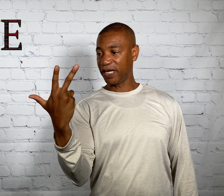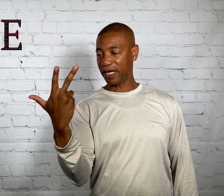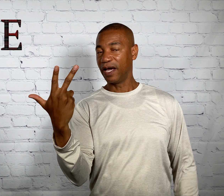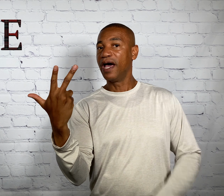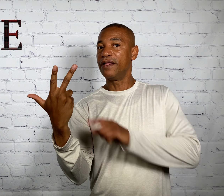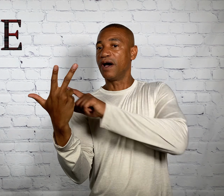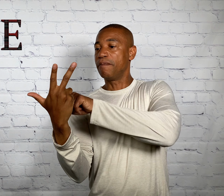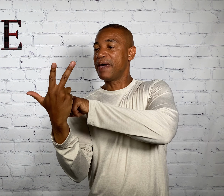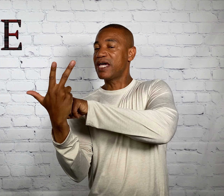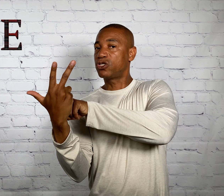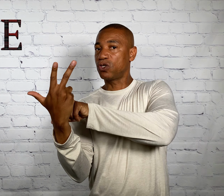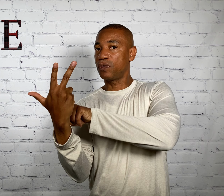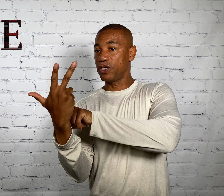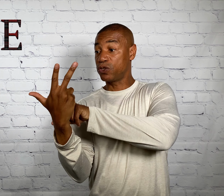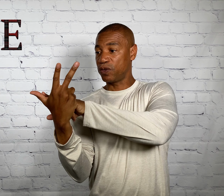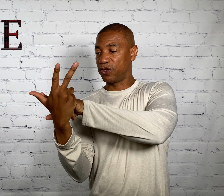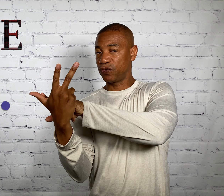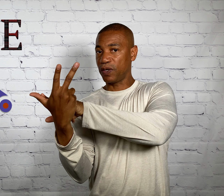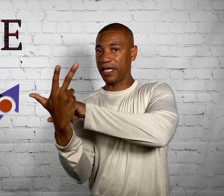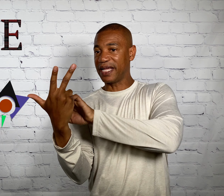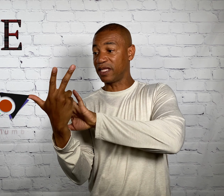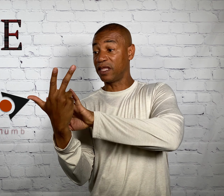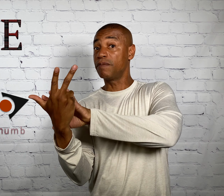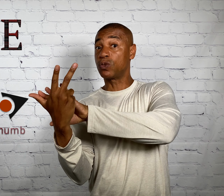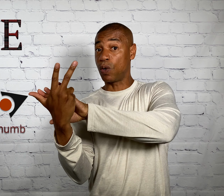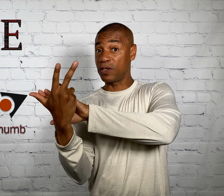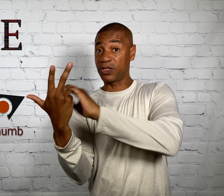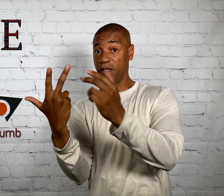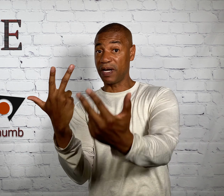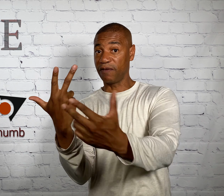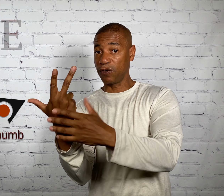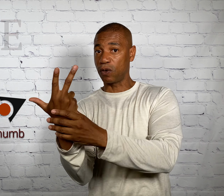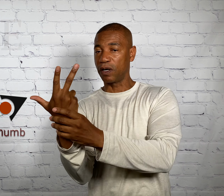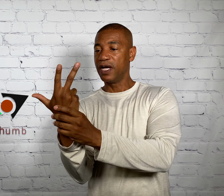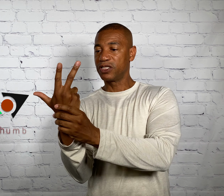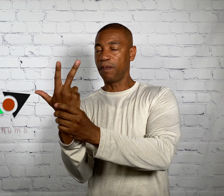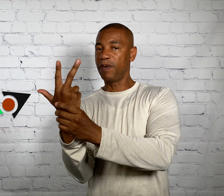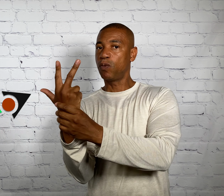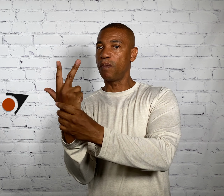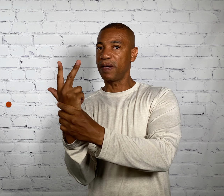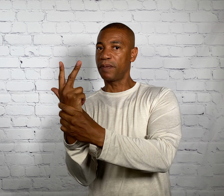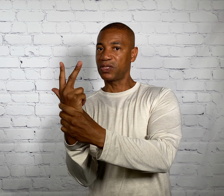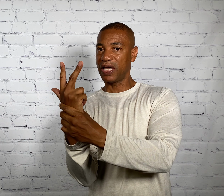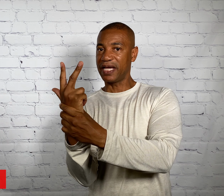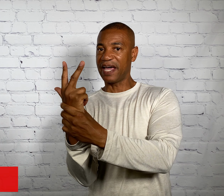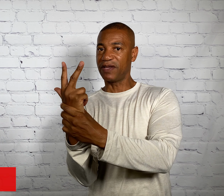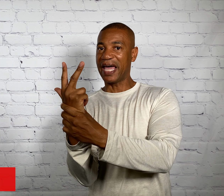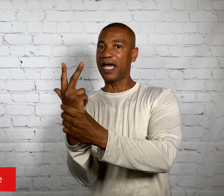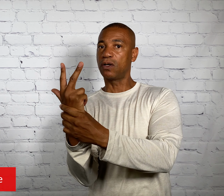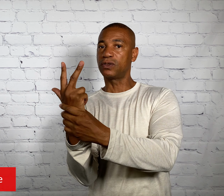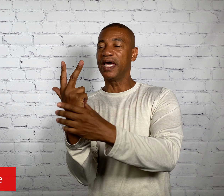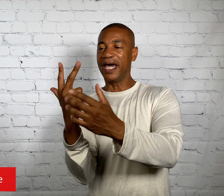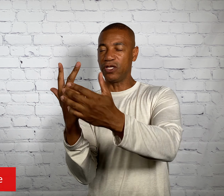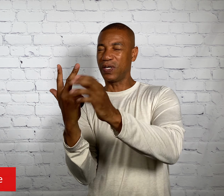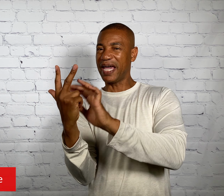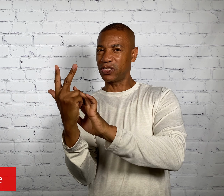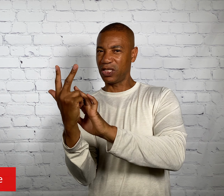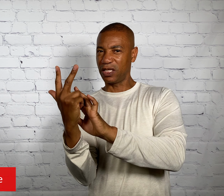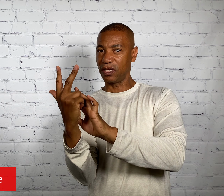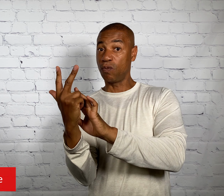3. Now make sure when you're doing 3 that the thumb is well seen by the viewer. Some people will make a mistake and have it angled and you can't see the thumb